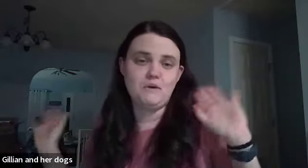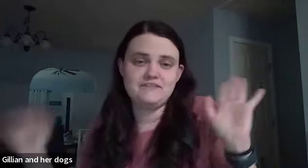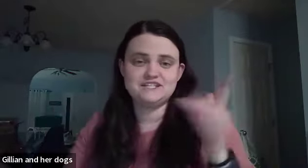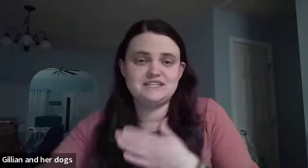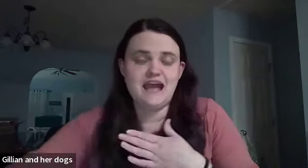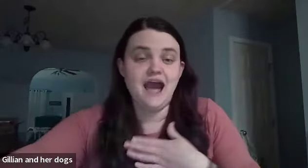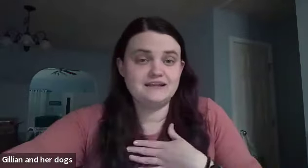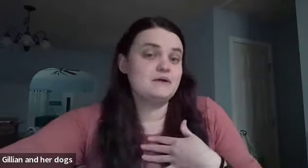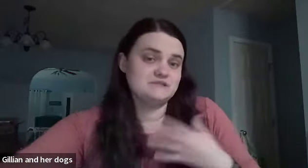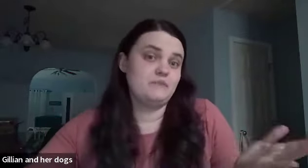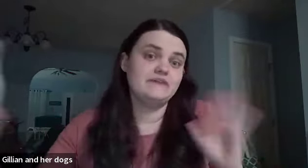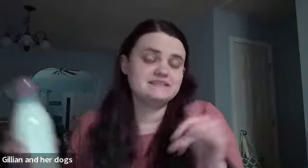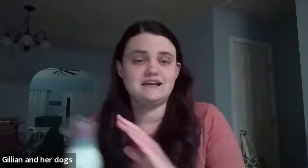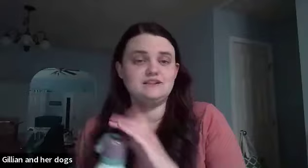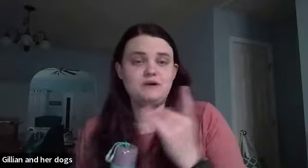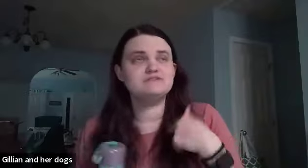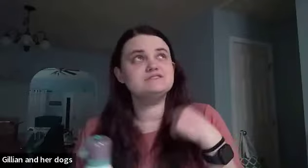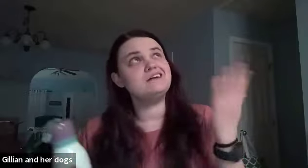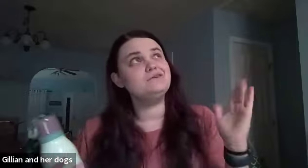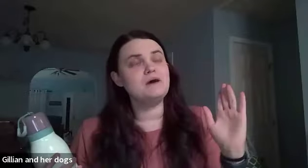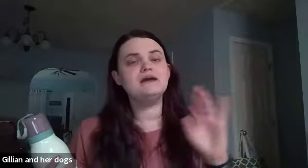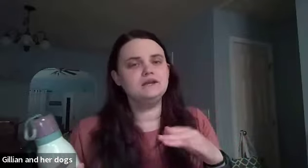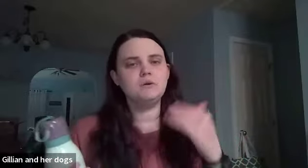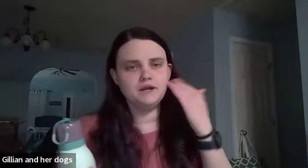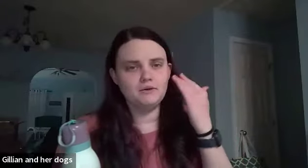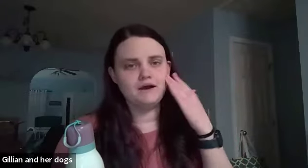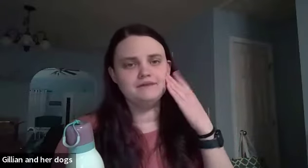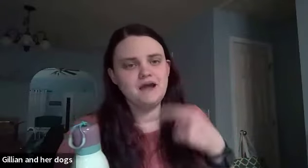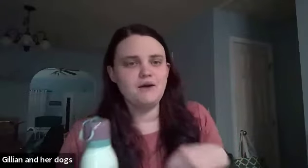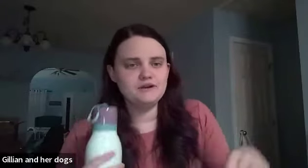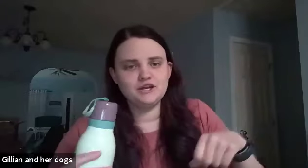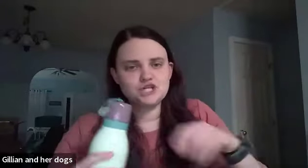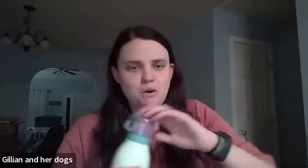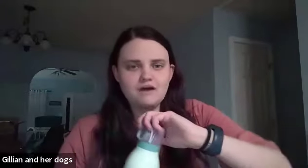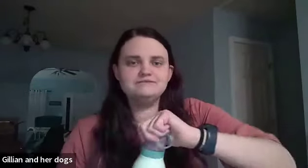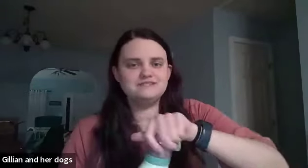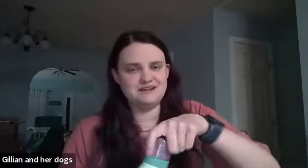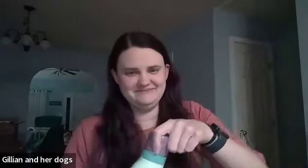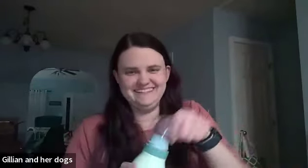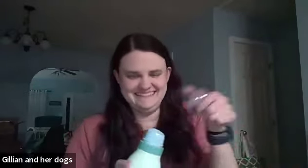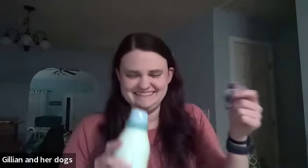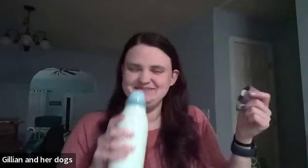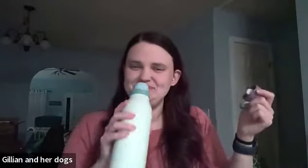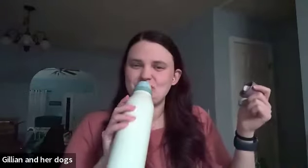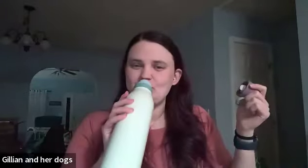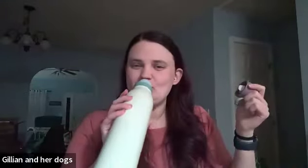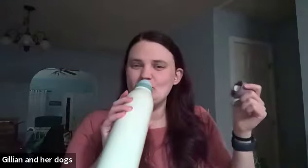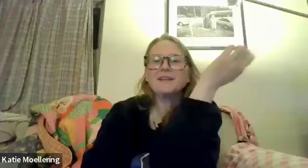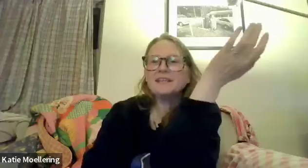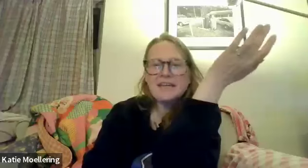why. That's just like, because I was that way. That's exactly why. I was going to say, I don't know why. No, I know why. I wanted to go show off. So, You had the